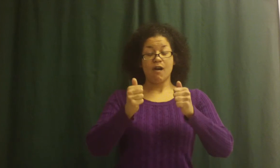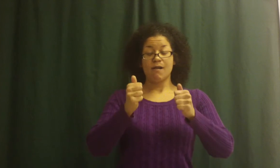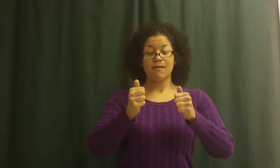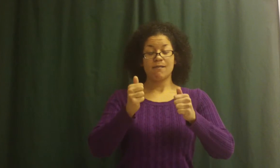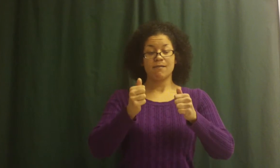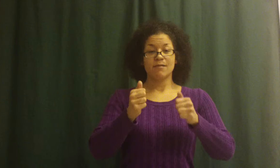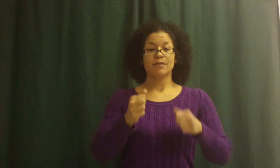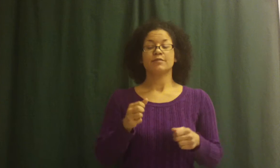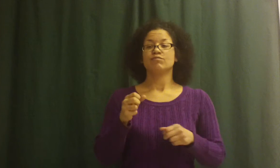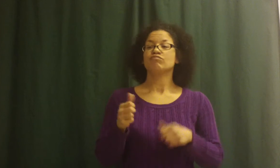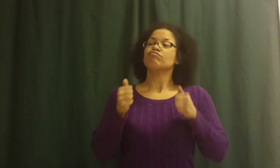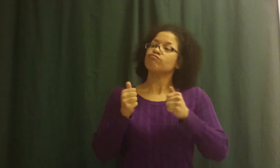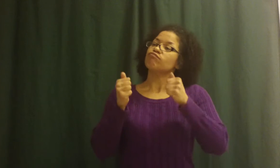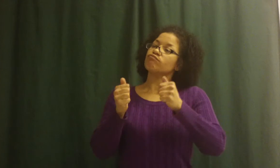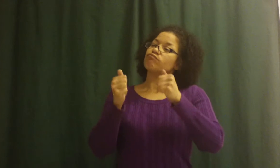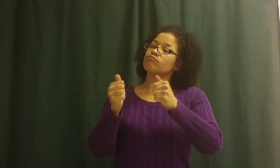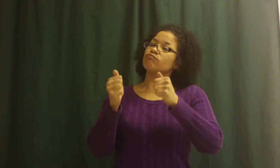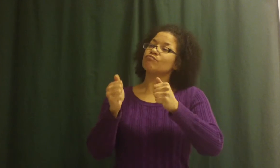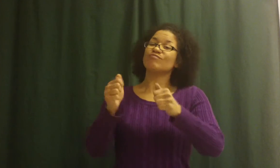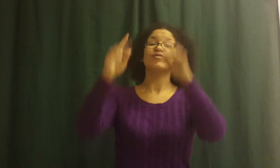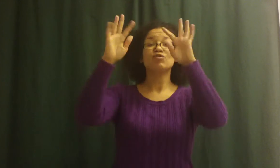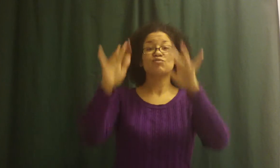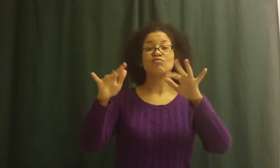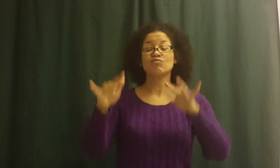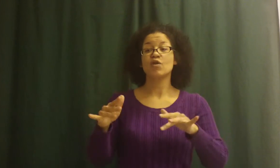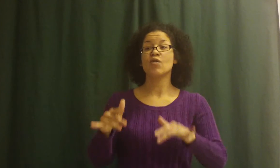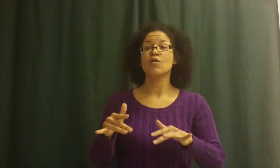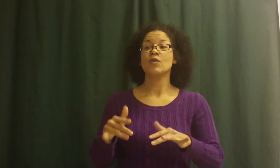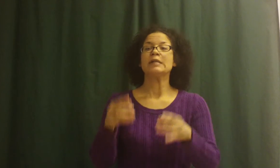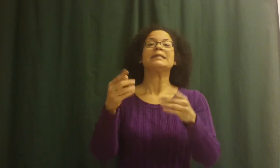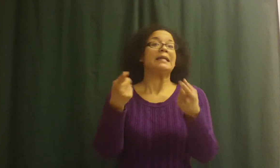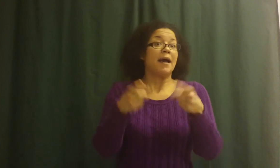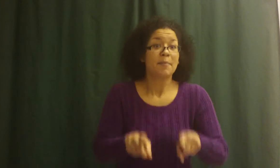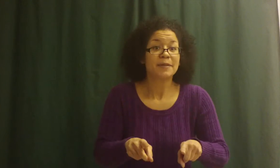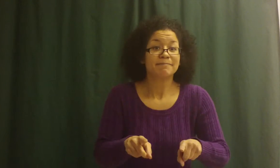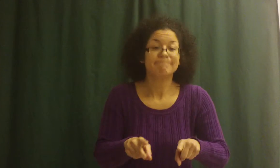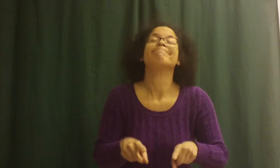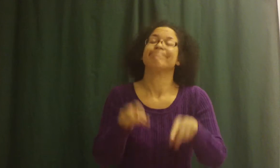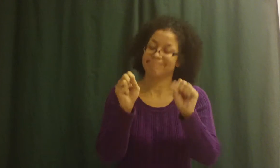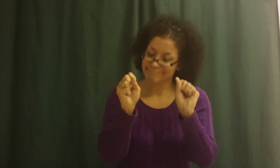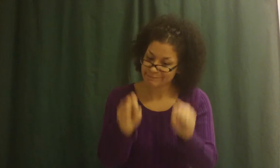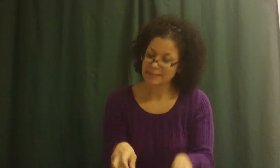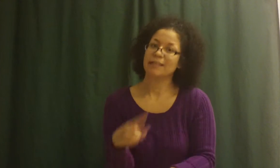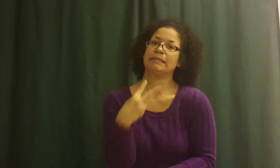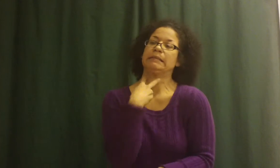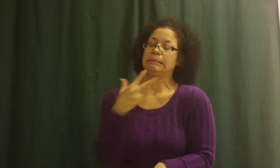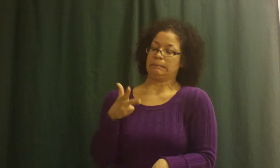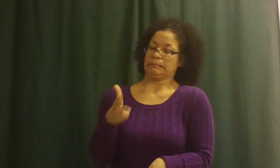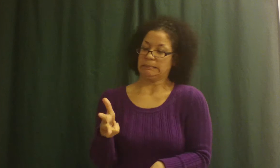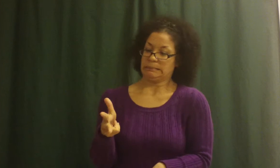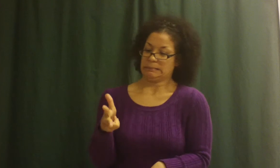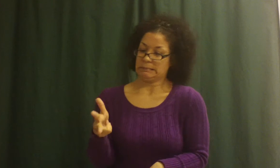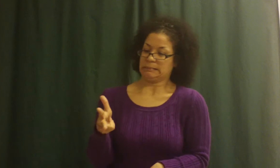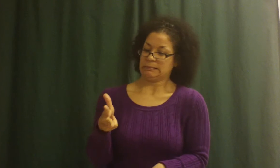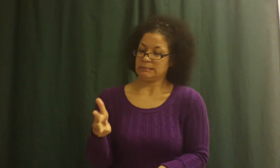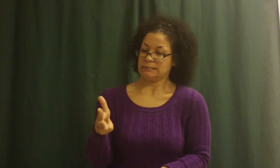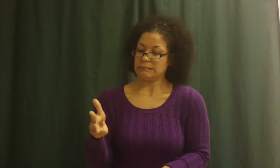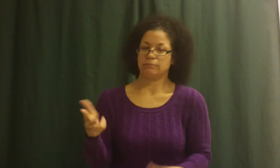can't get any traction. This also happened to me when we lived in Pennsylvania. My husband